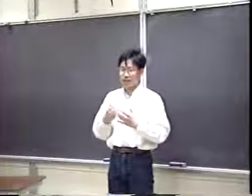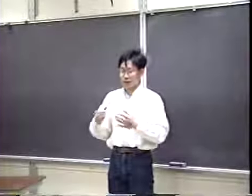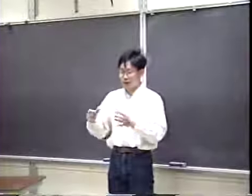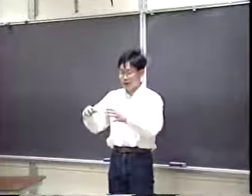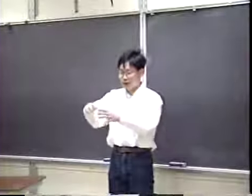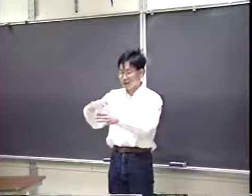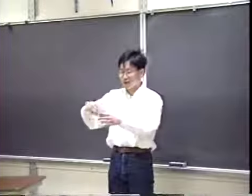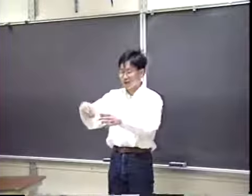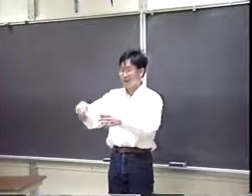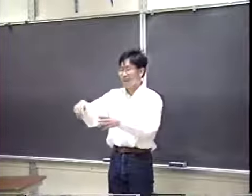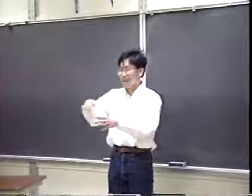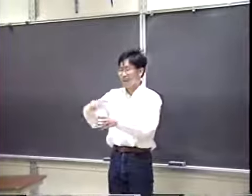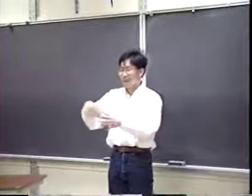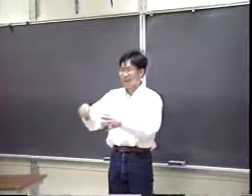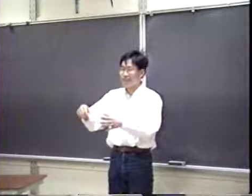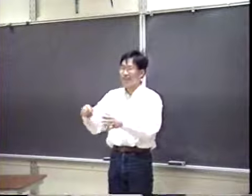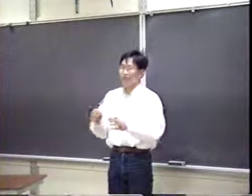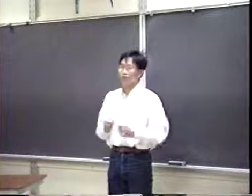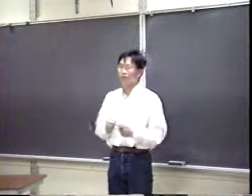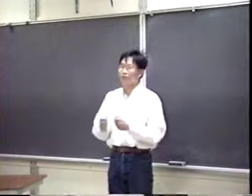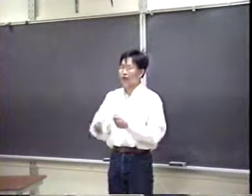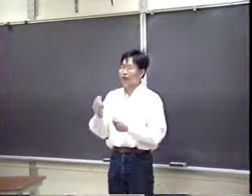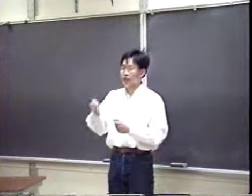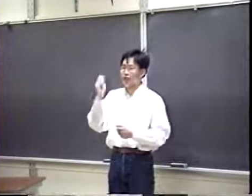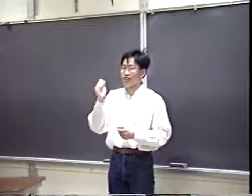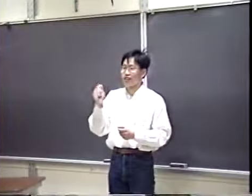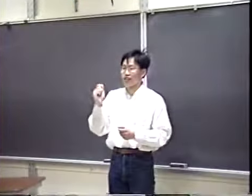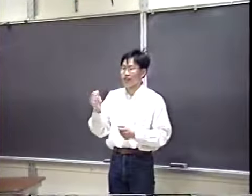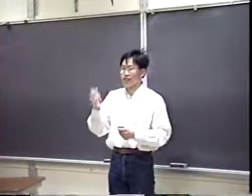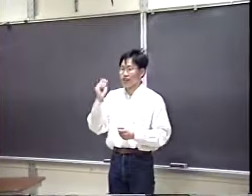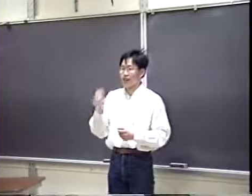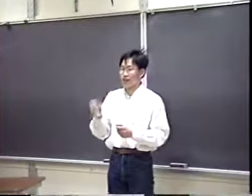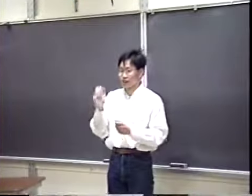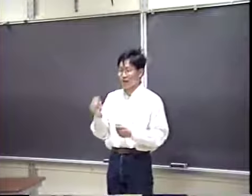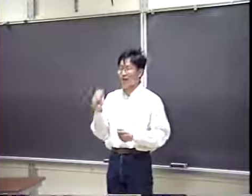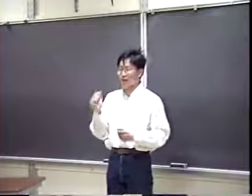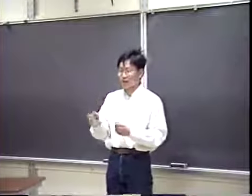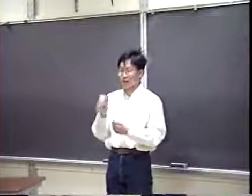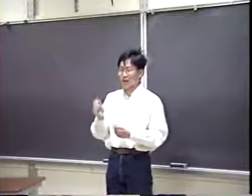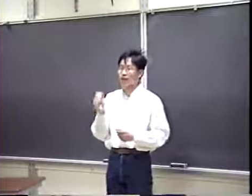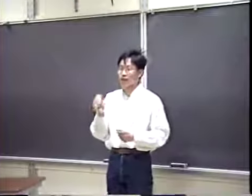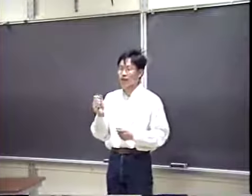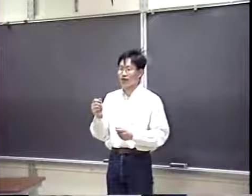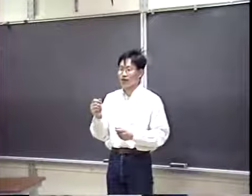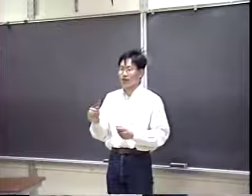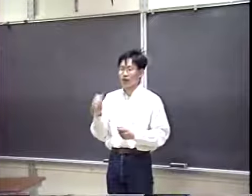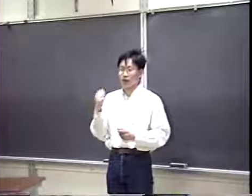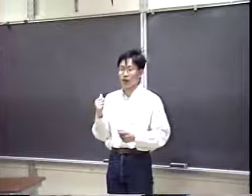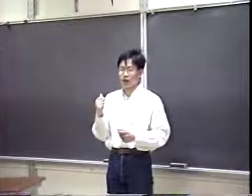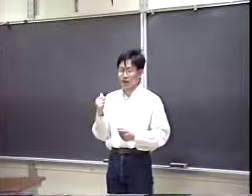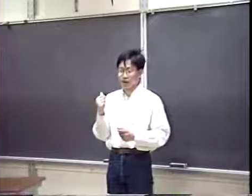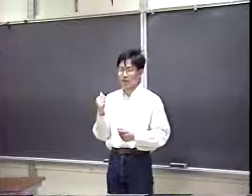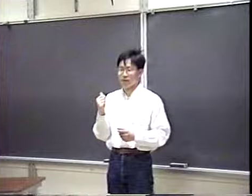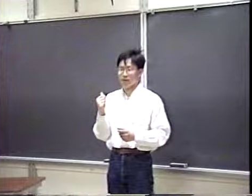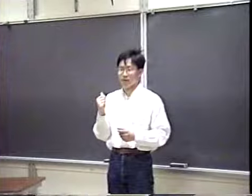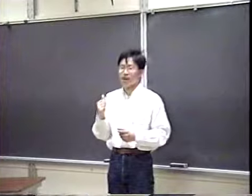make a holes on the lake, and so he could fish in. He could get the fish for his mother,